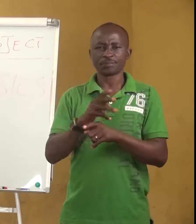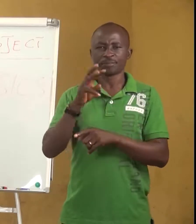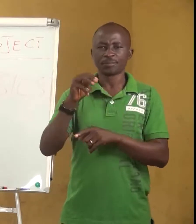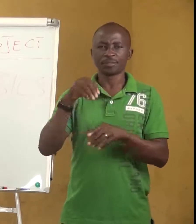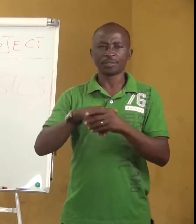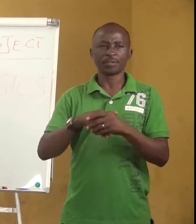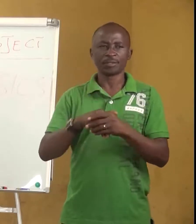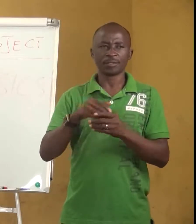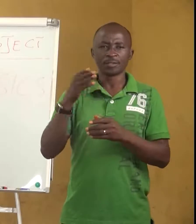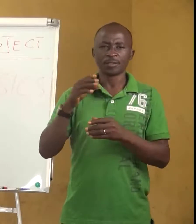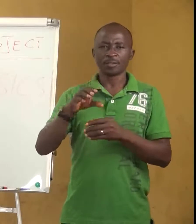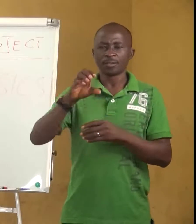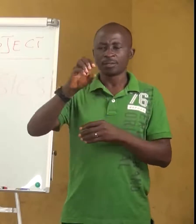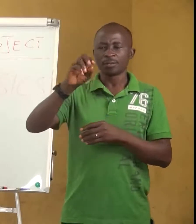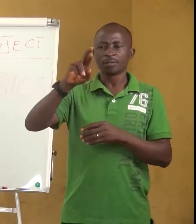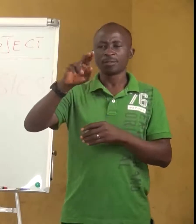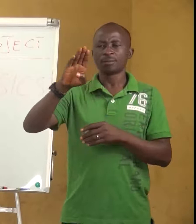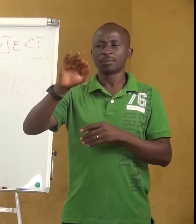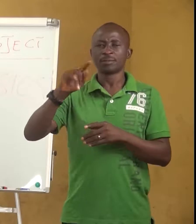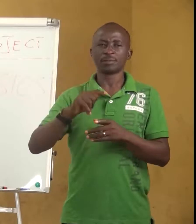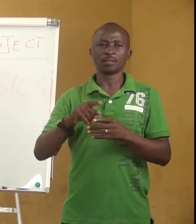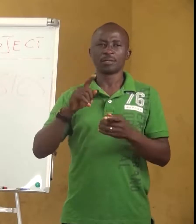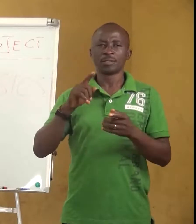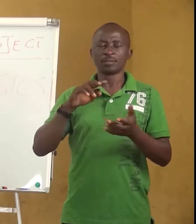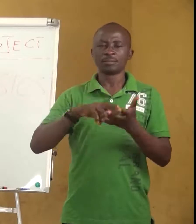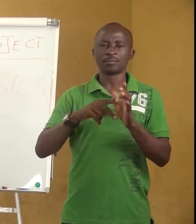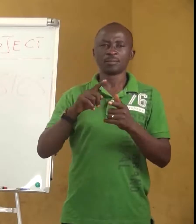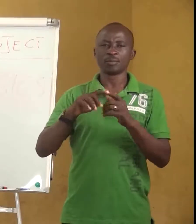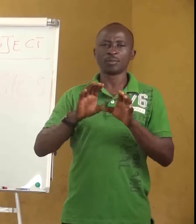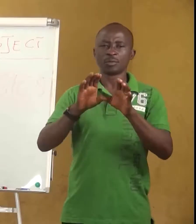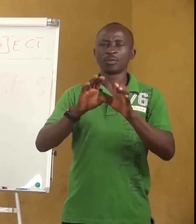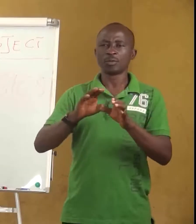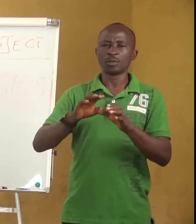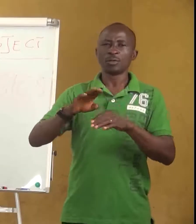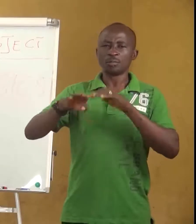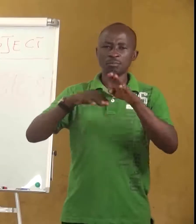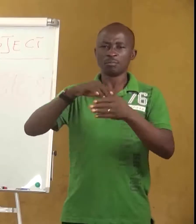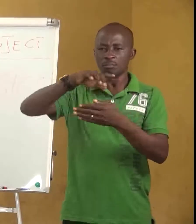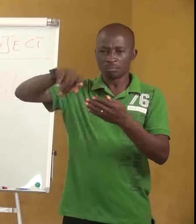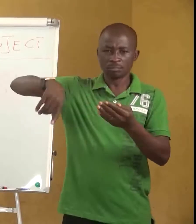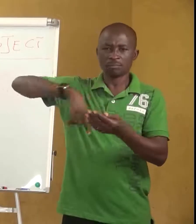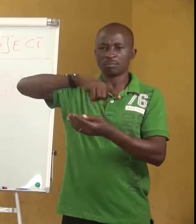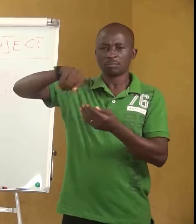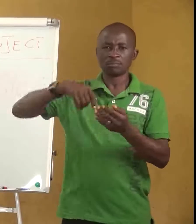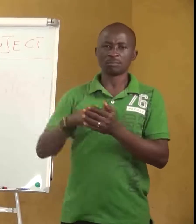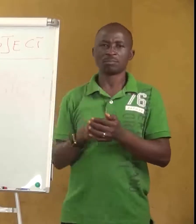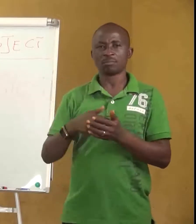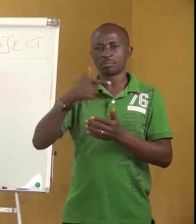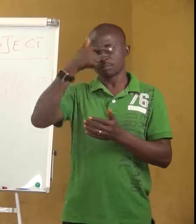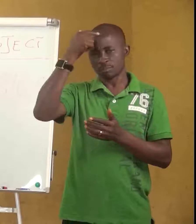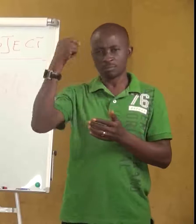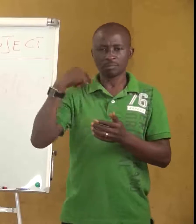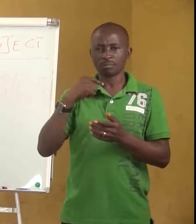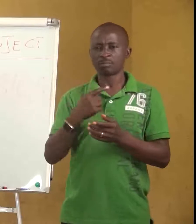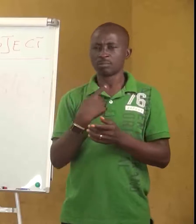in their orbits. That means to continue moving in a circular path, because we said